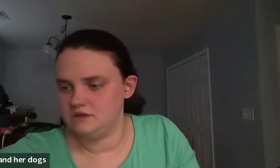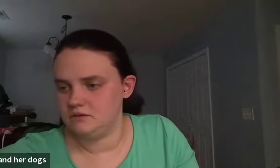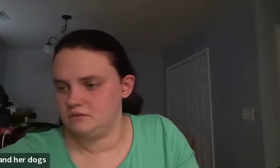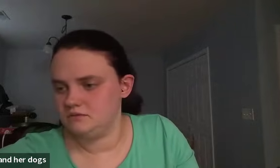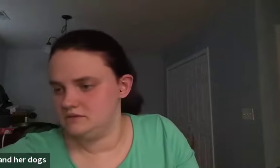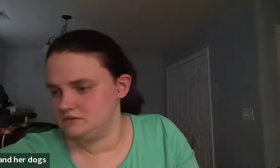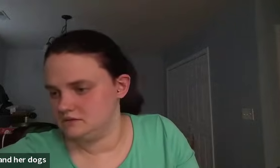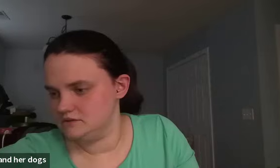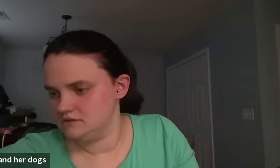go.